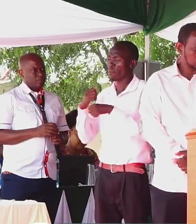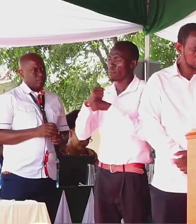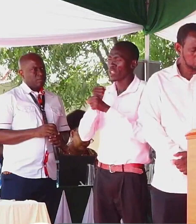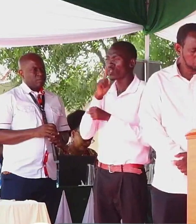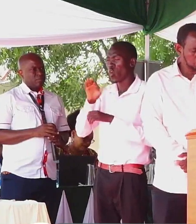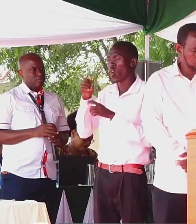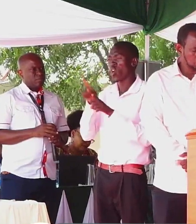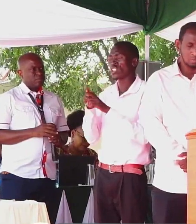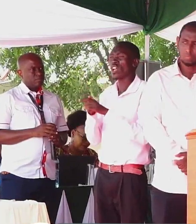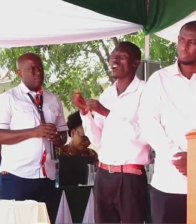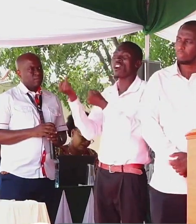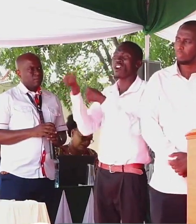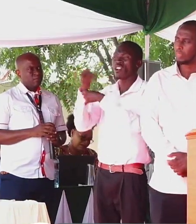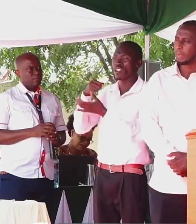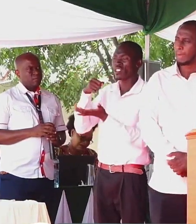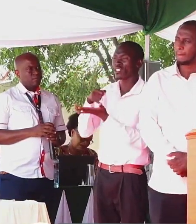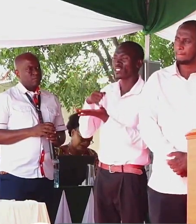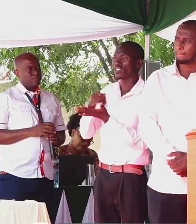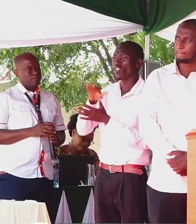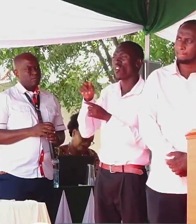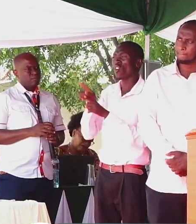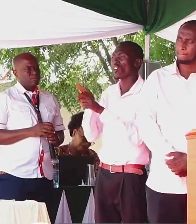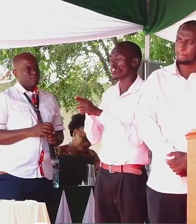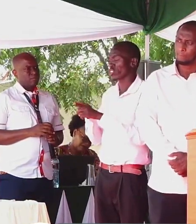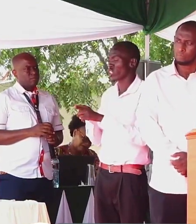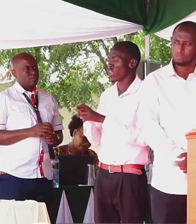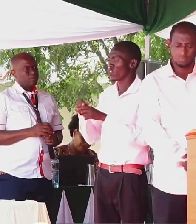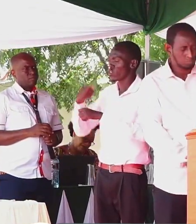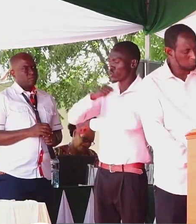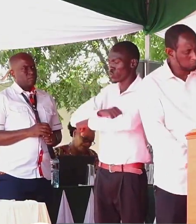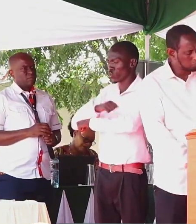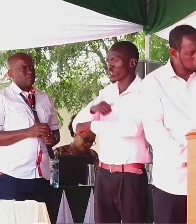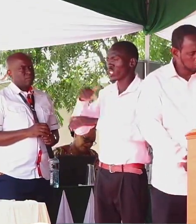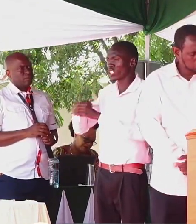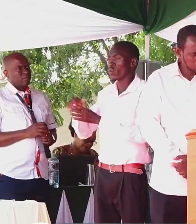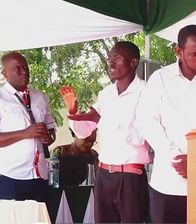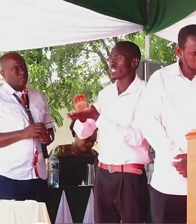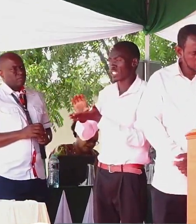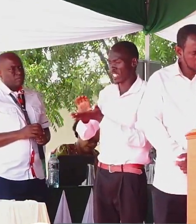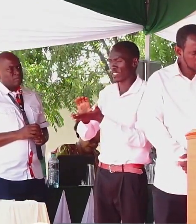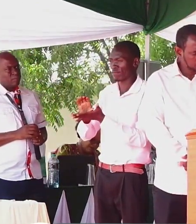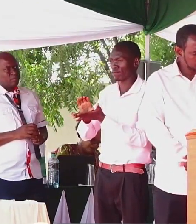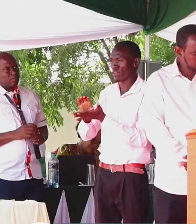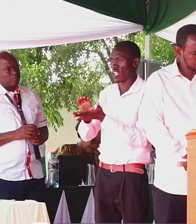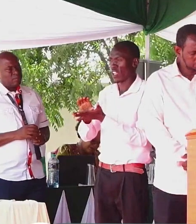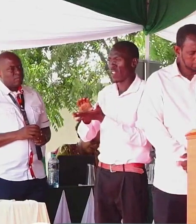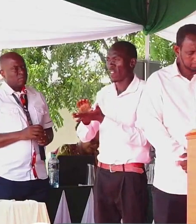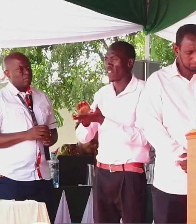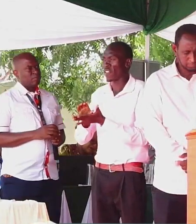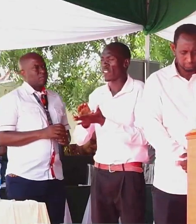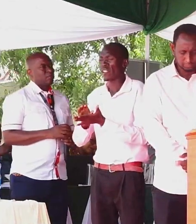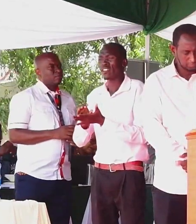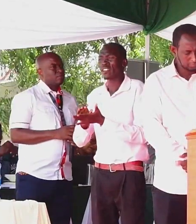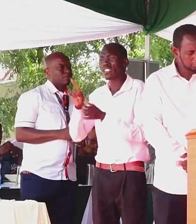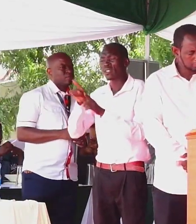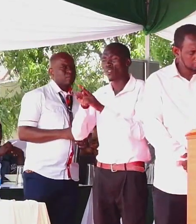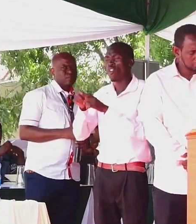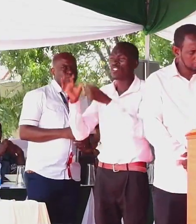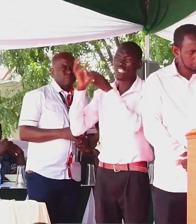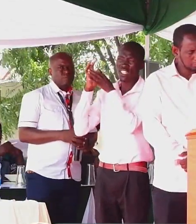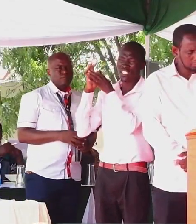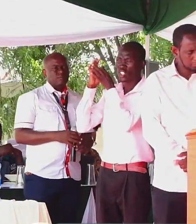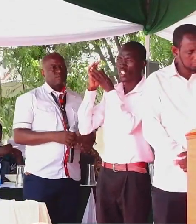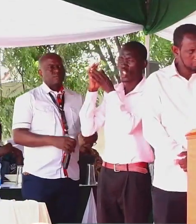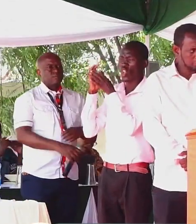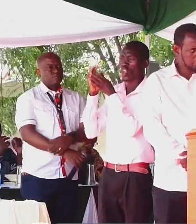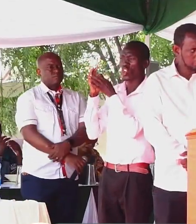there is integration between the madrasas and the schools in our centers. And of course, there are cultural practices that are